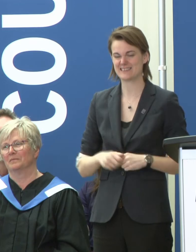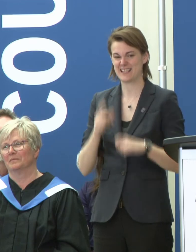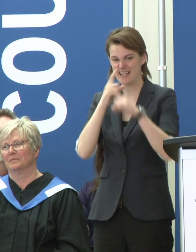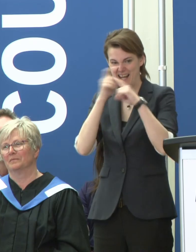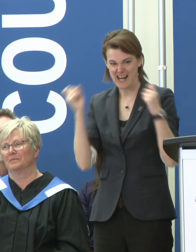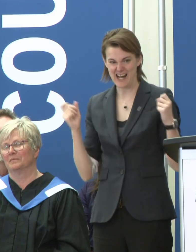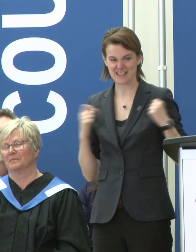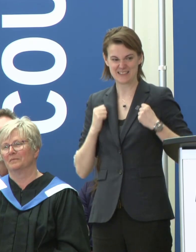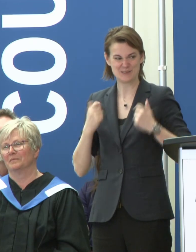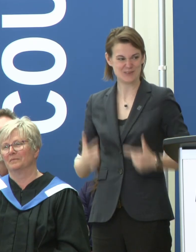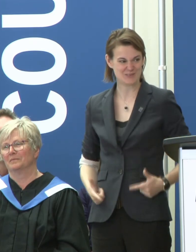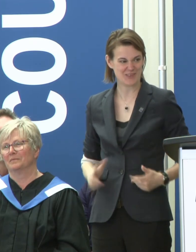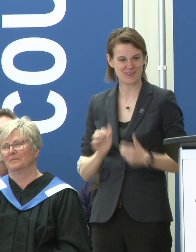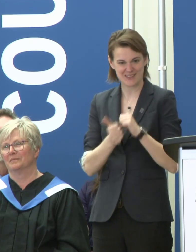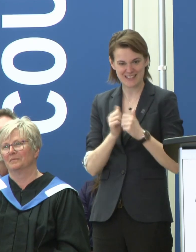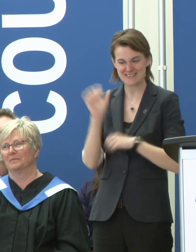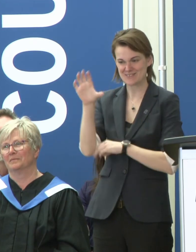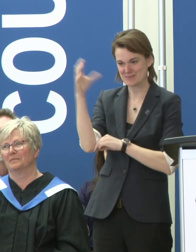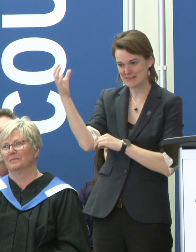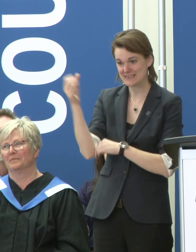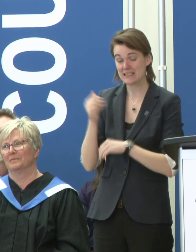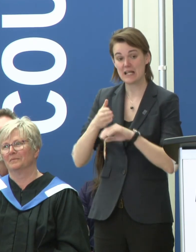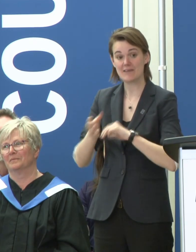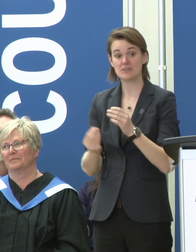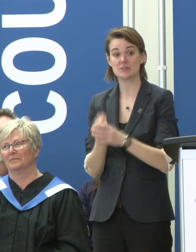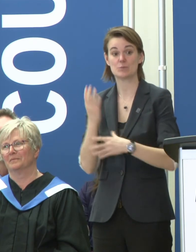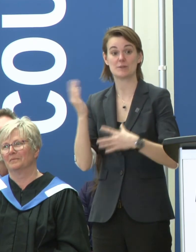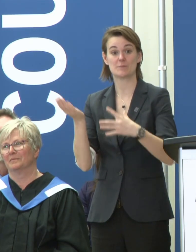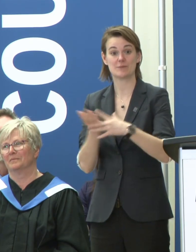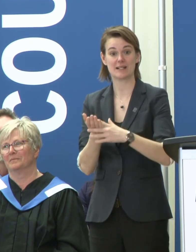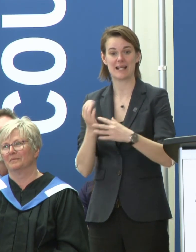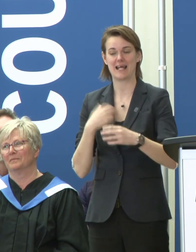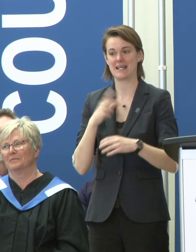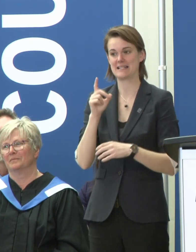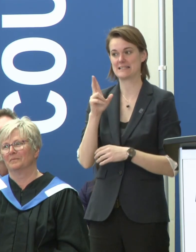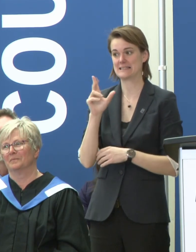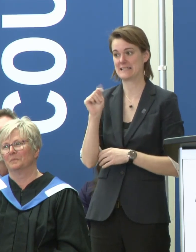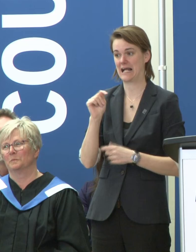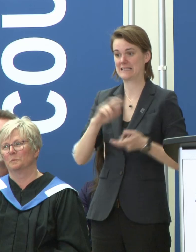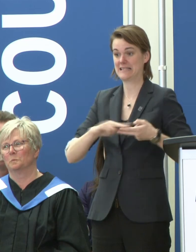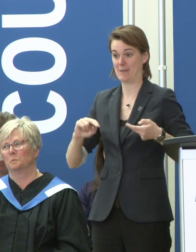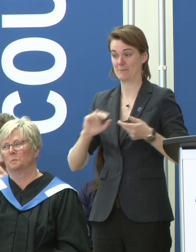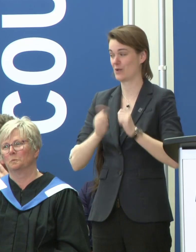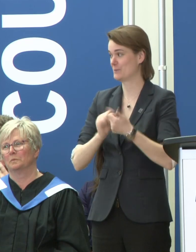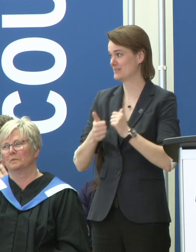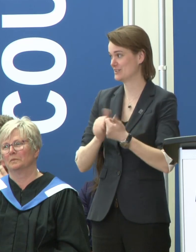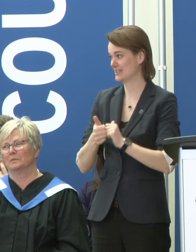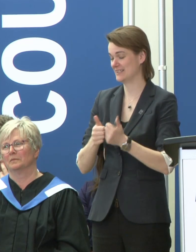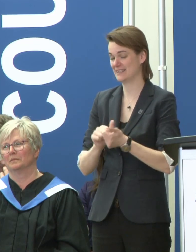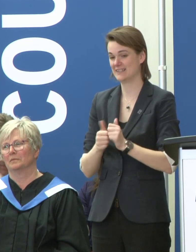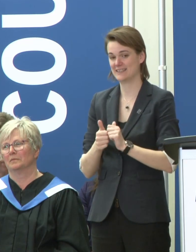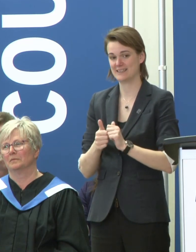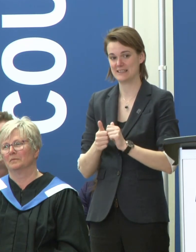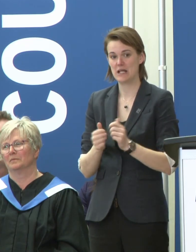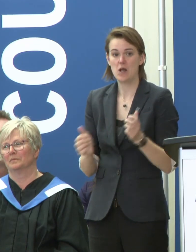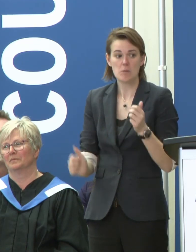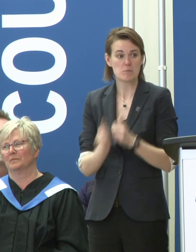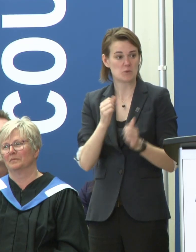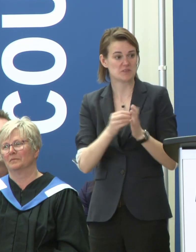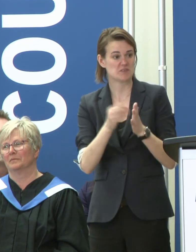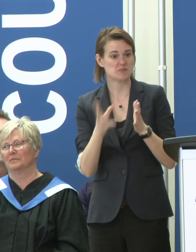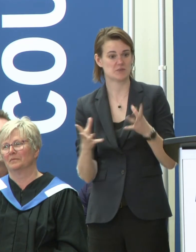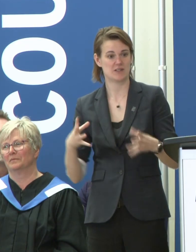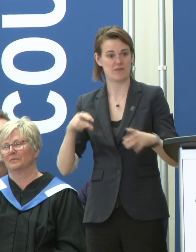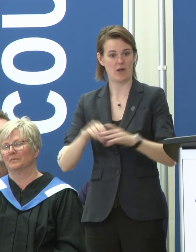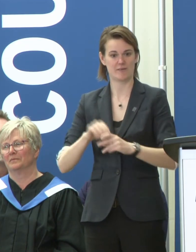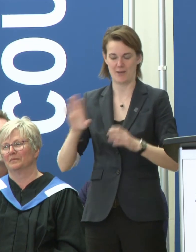at Christmas, and after our spring break, we had a duct tape competition. Most of the students did participate in this, and everyone gathered